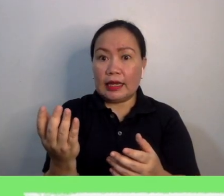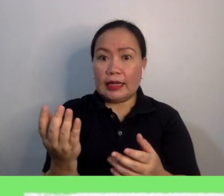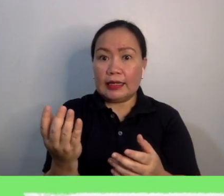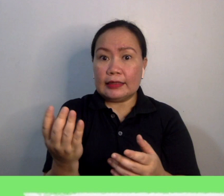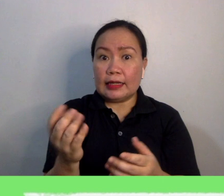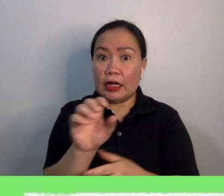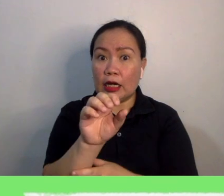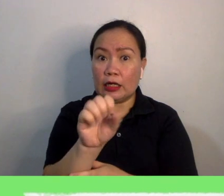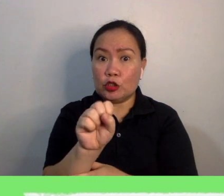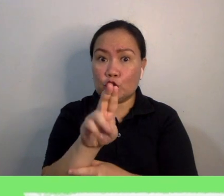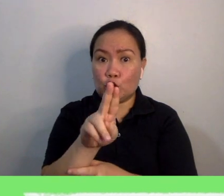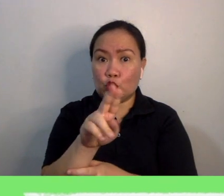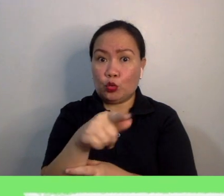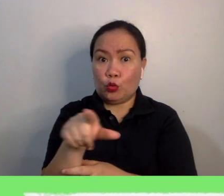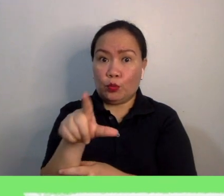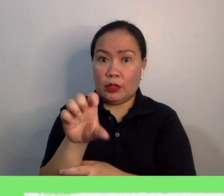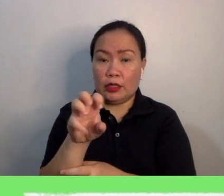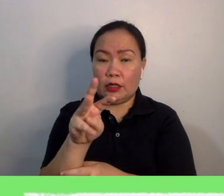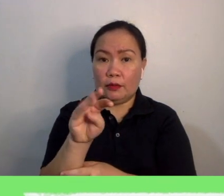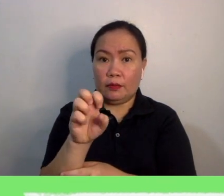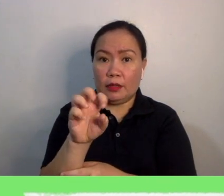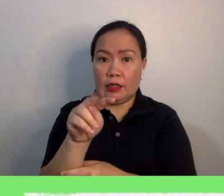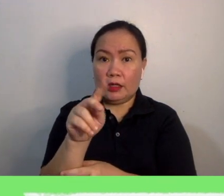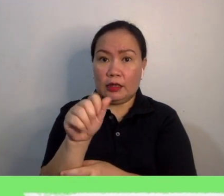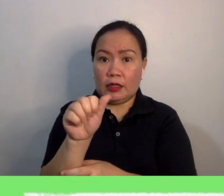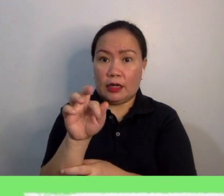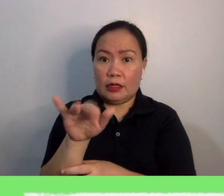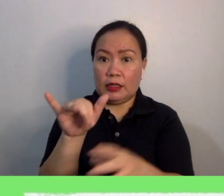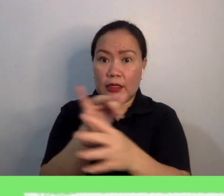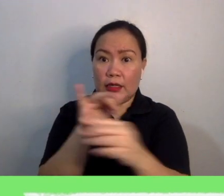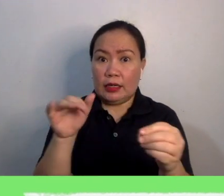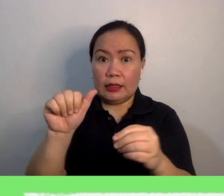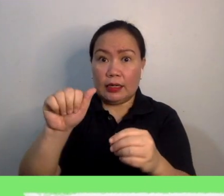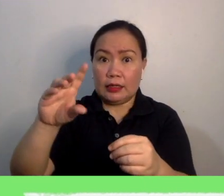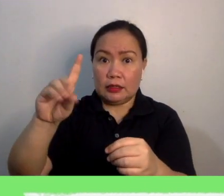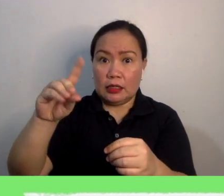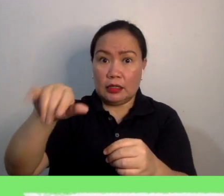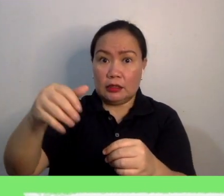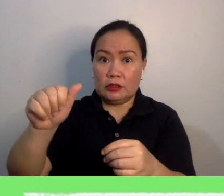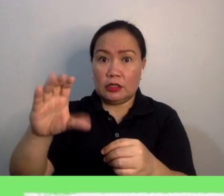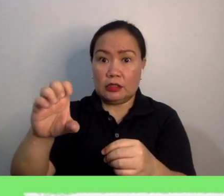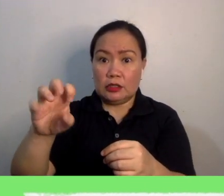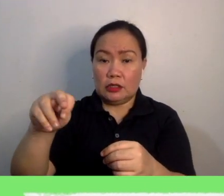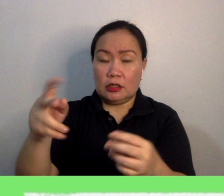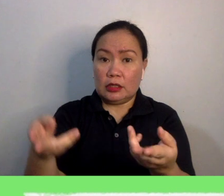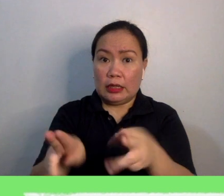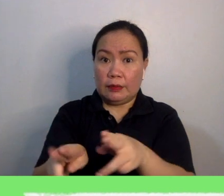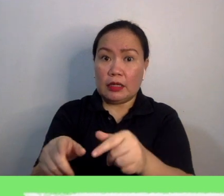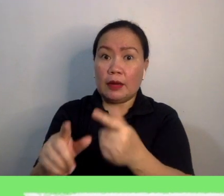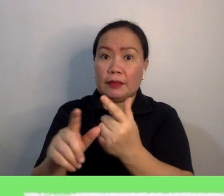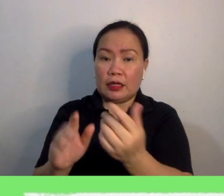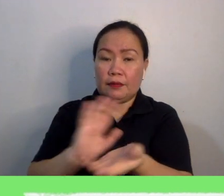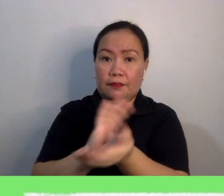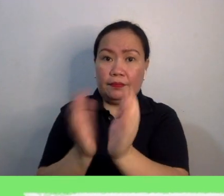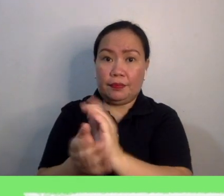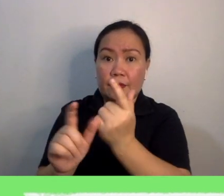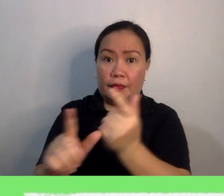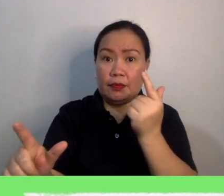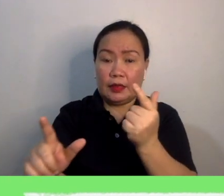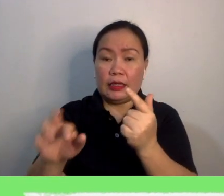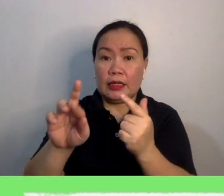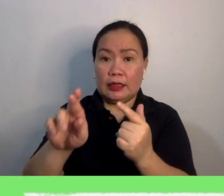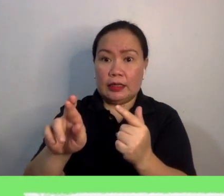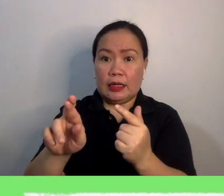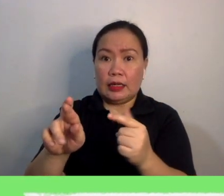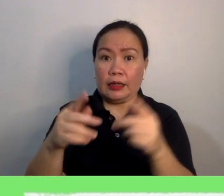kapag meron tayong vertical angles, doon papasok si congruent angles. Okay, so therefore, we have